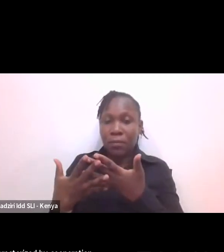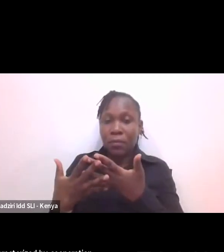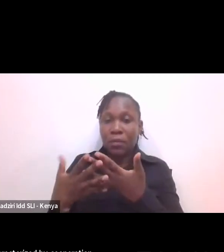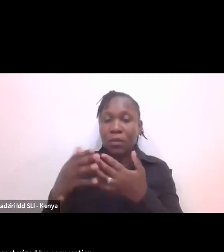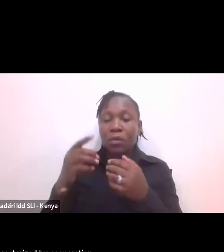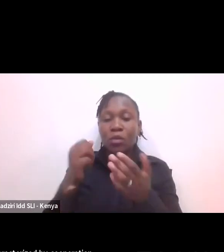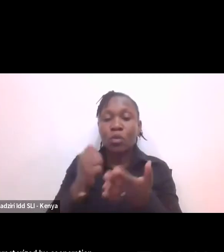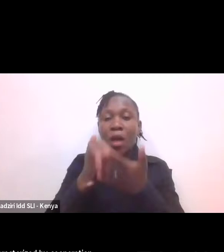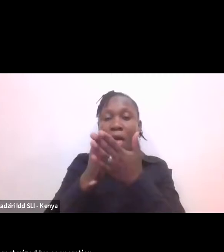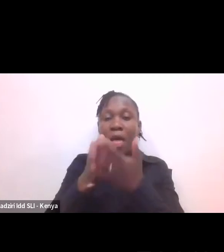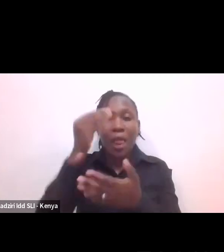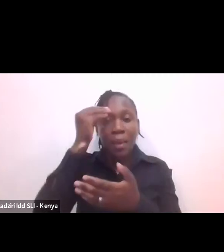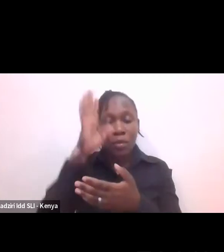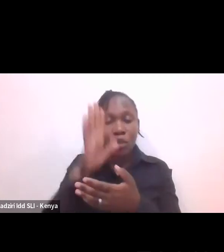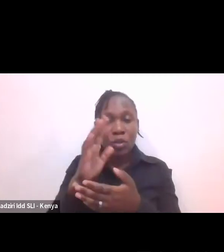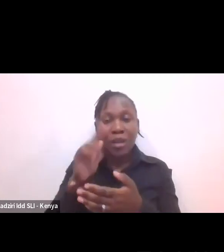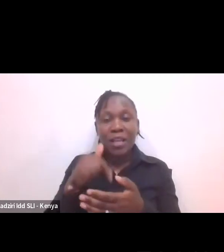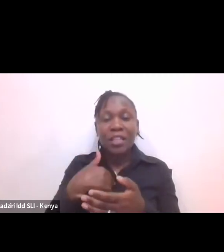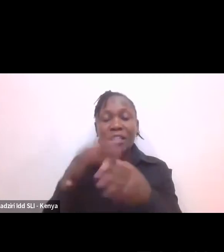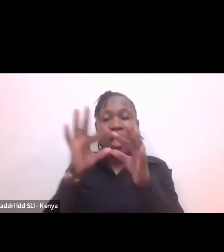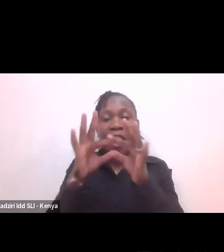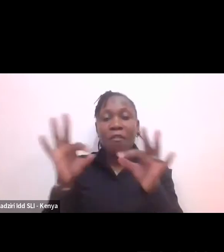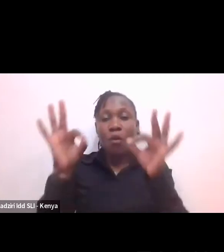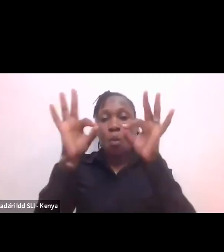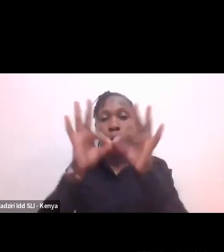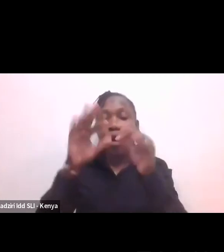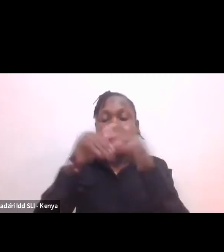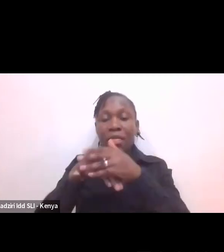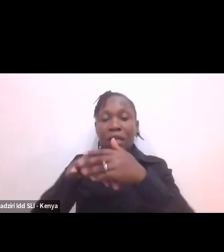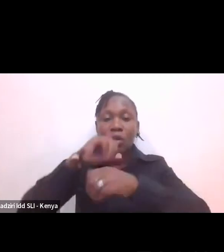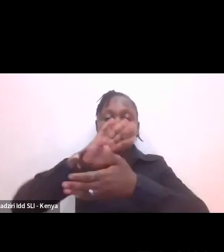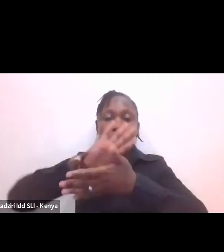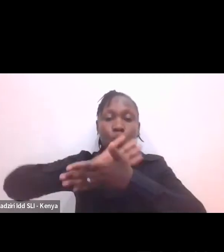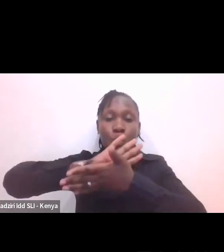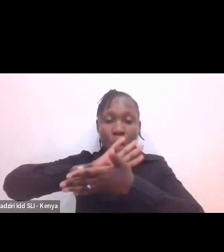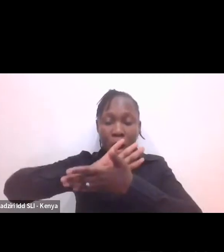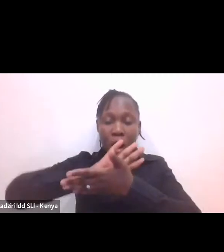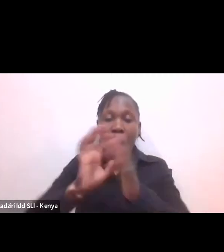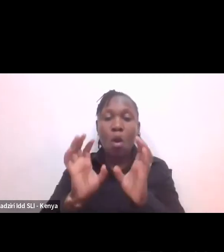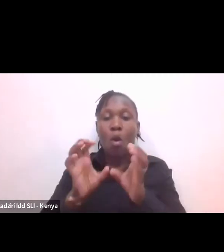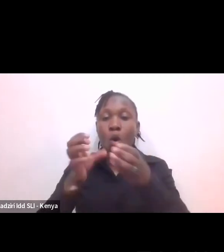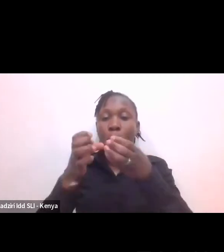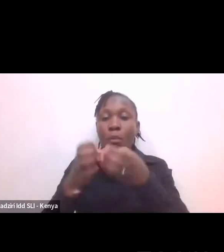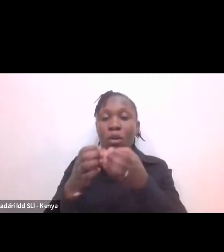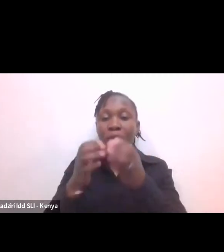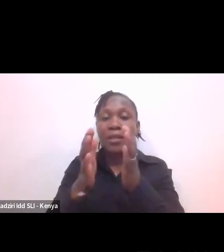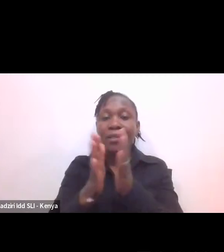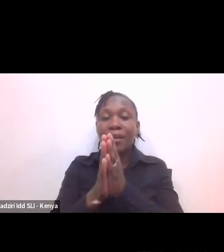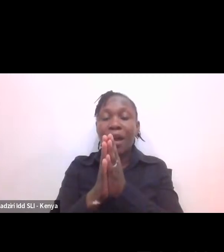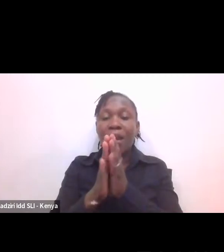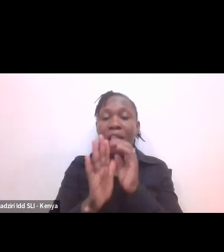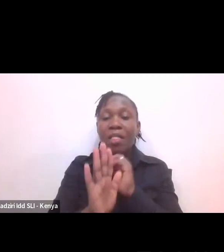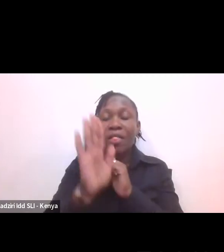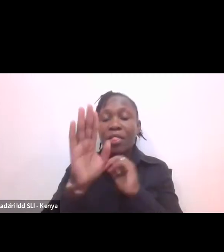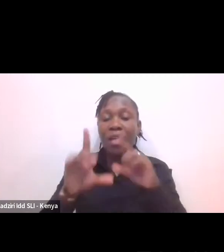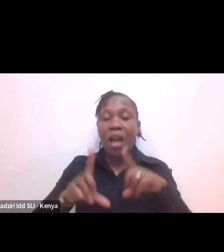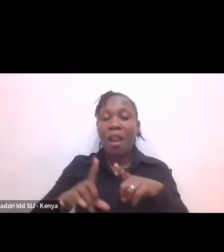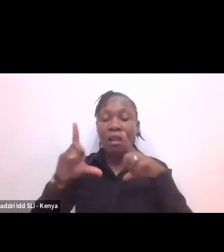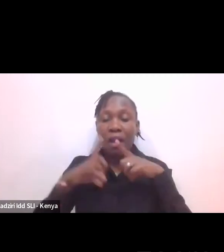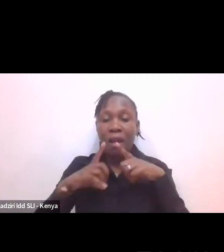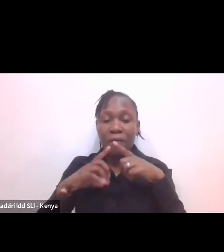on their sense of belonging within the school community, on their life capabilities. Music is